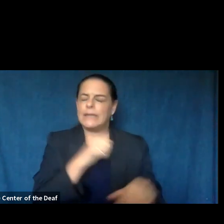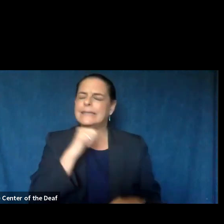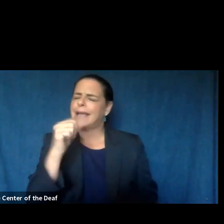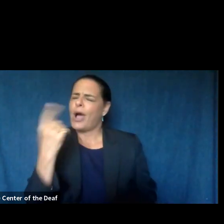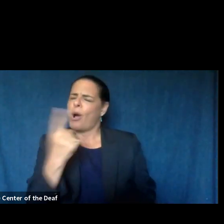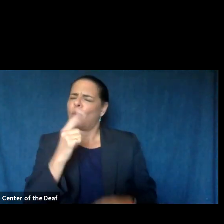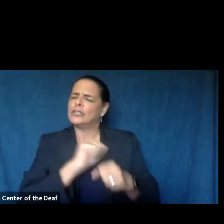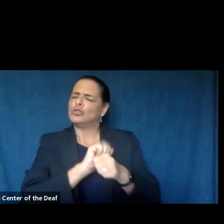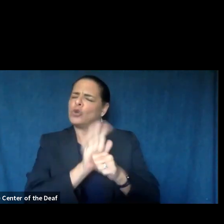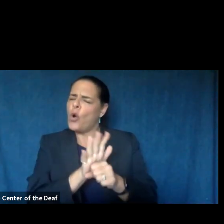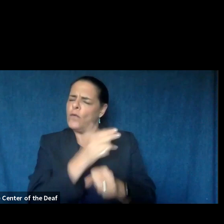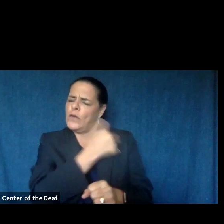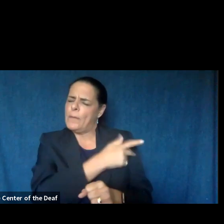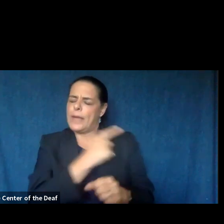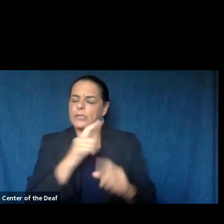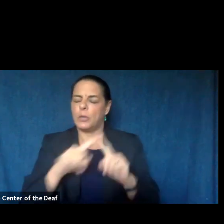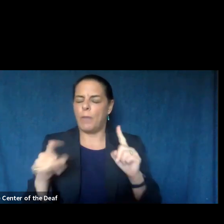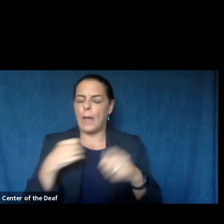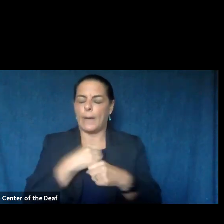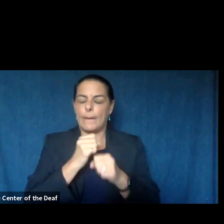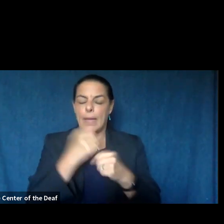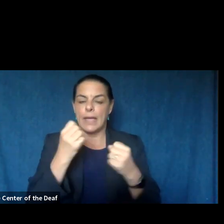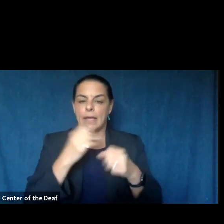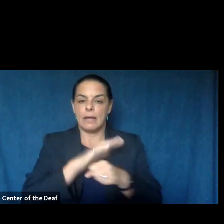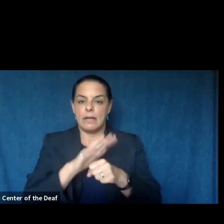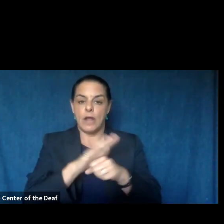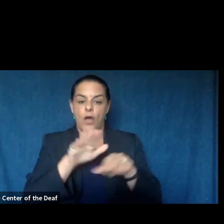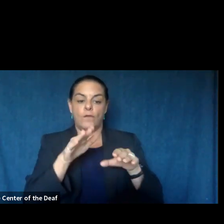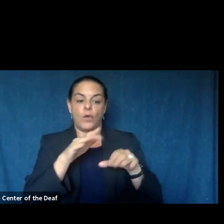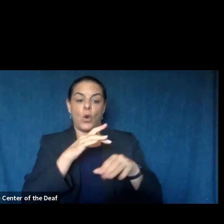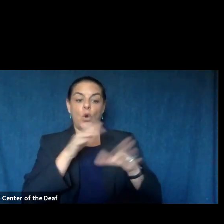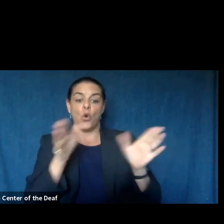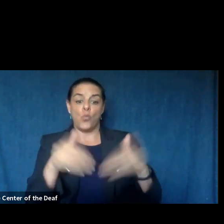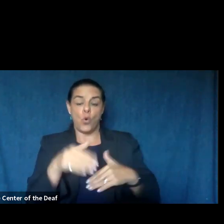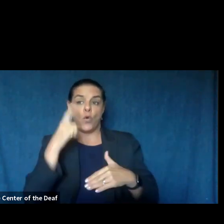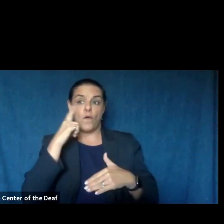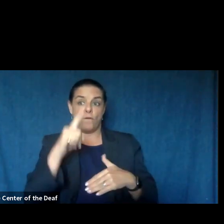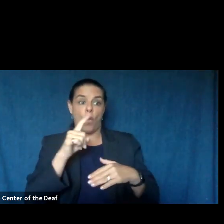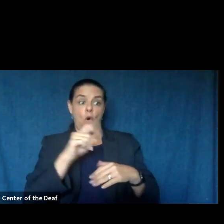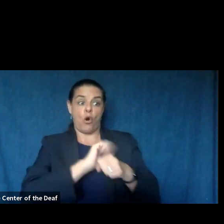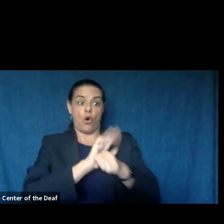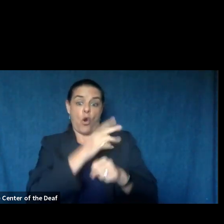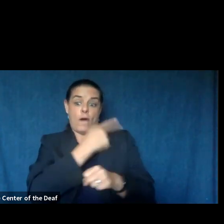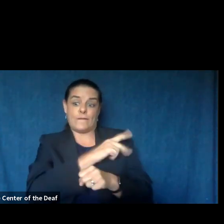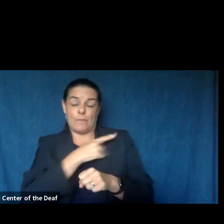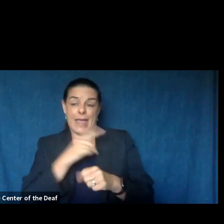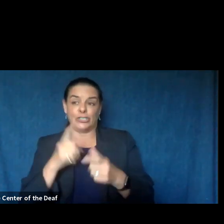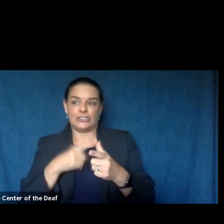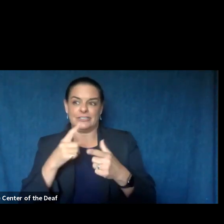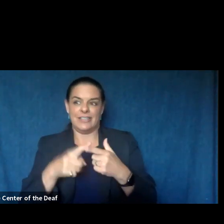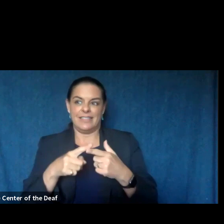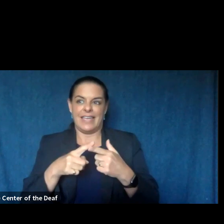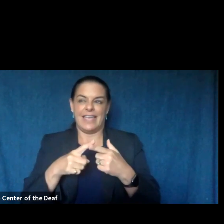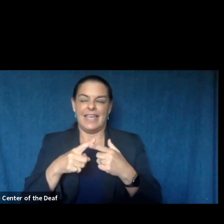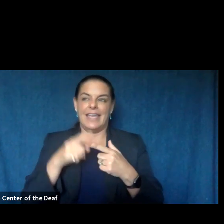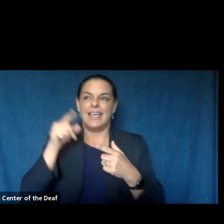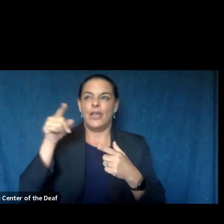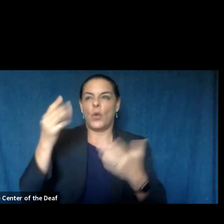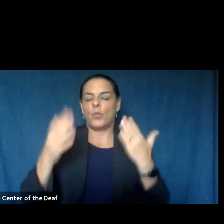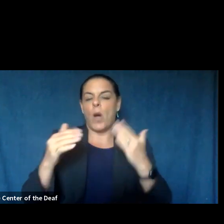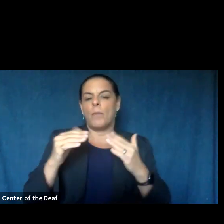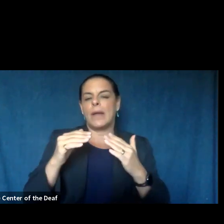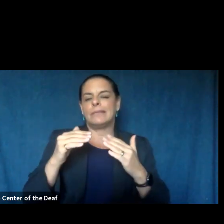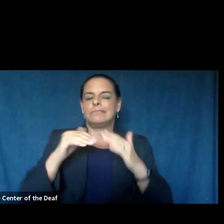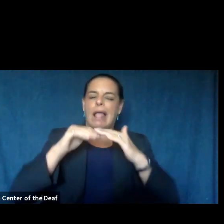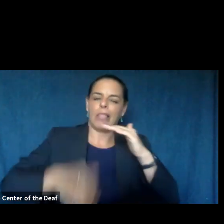just to make space for COVID patients on our campus, those adults would likely be younger adults, i.e. less than